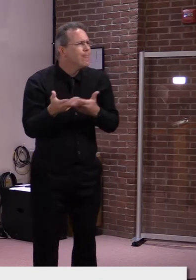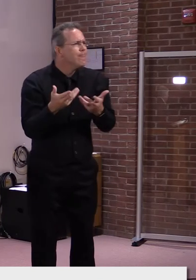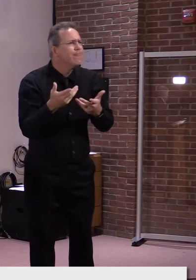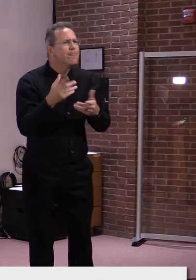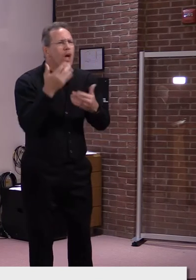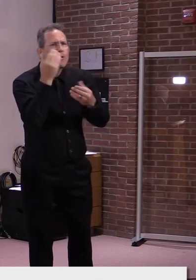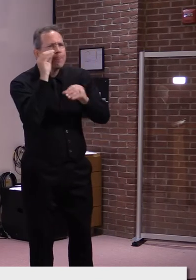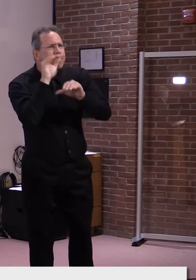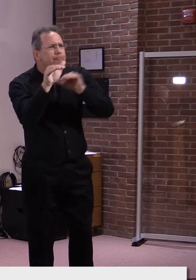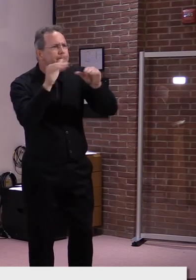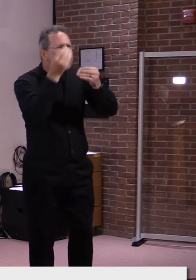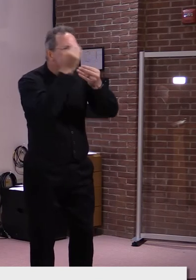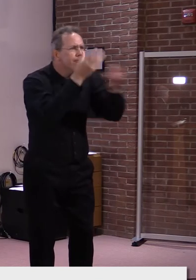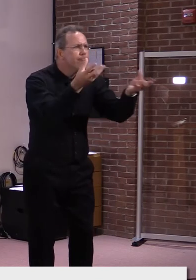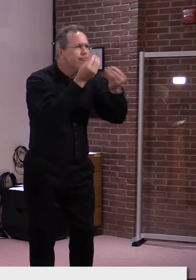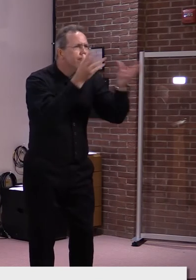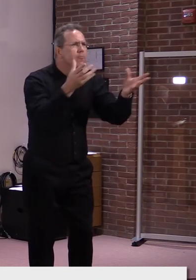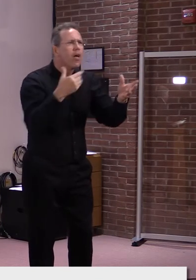doing now. But we are